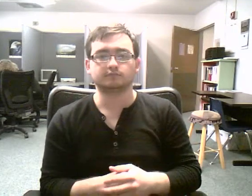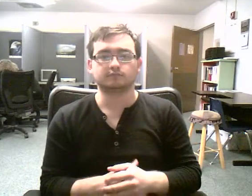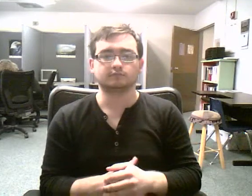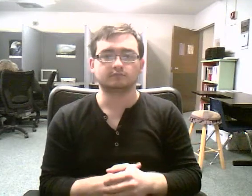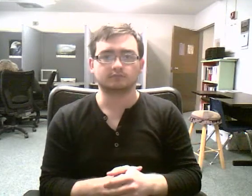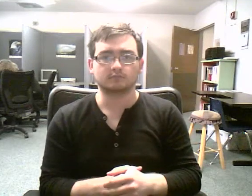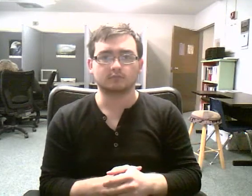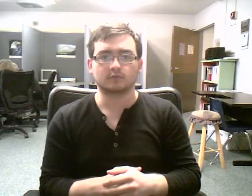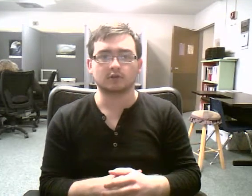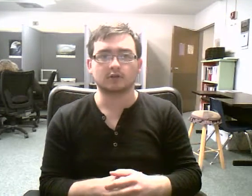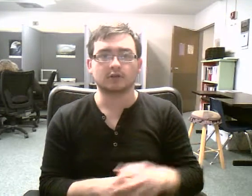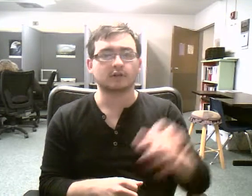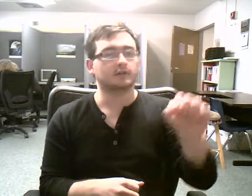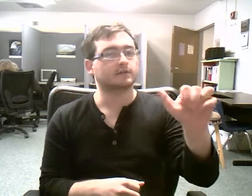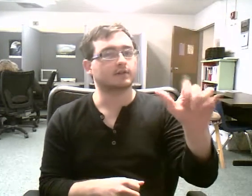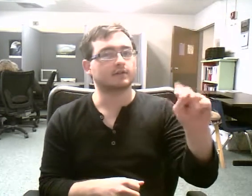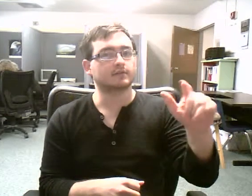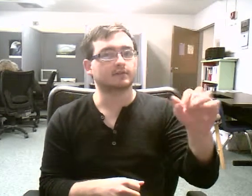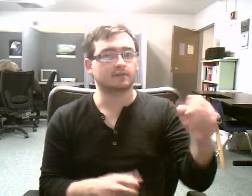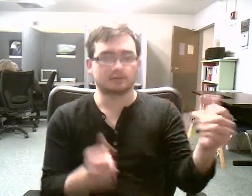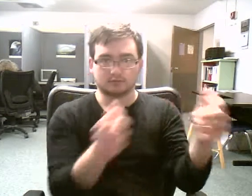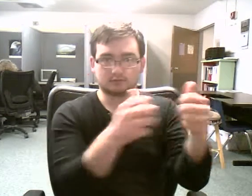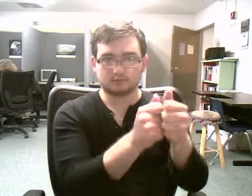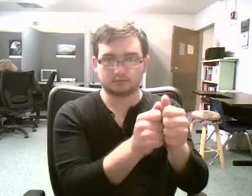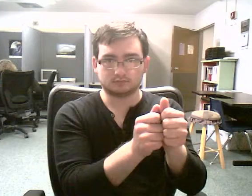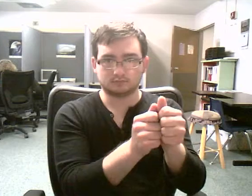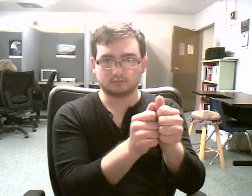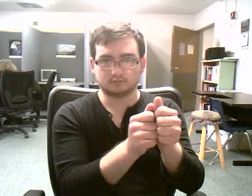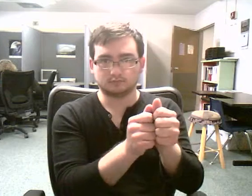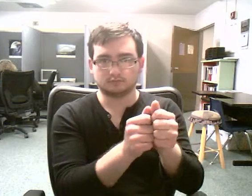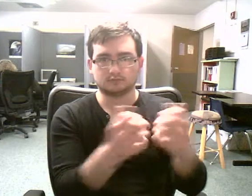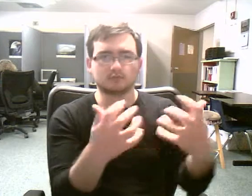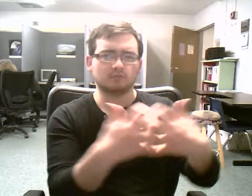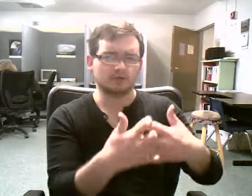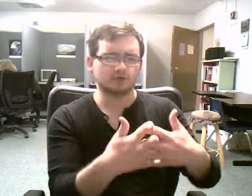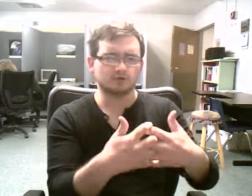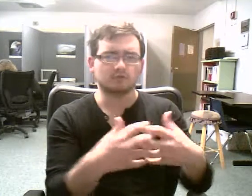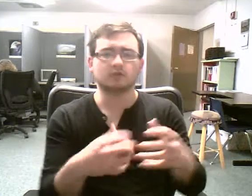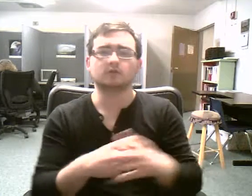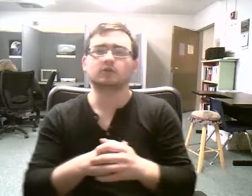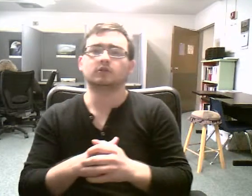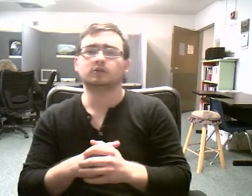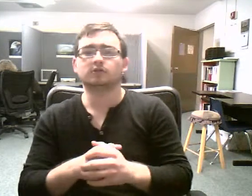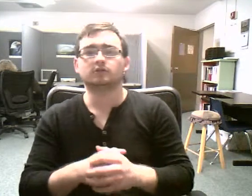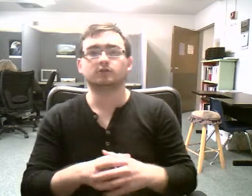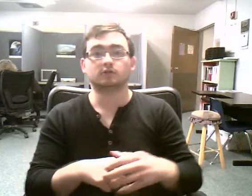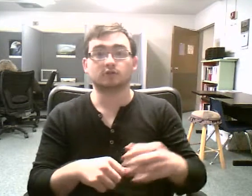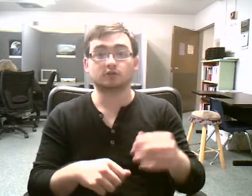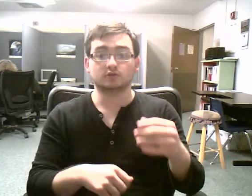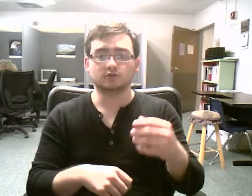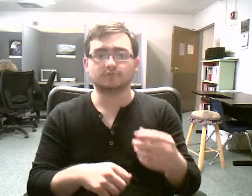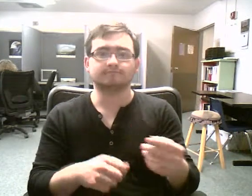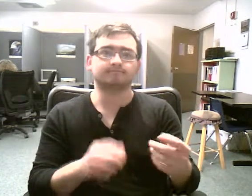Synthesis reaction. In general, 2 substances, normally elements, combine to form just one